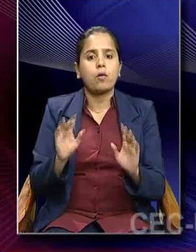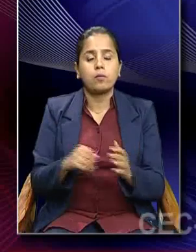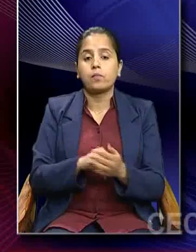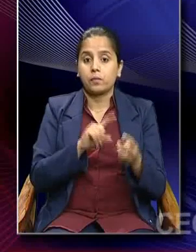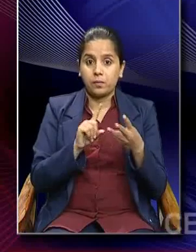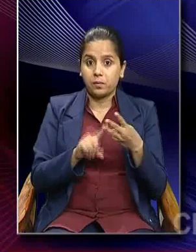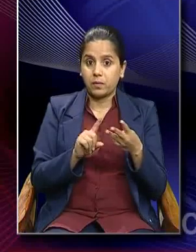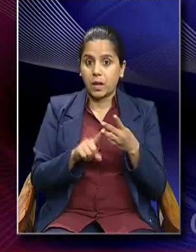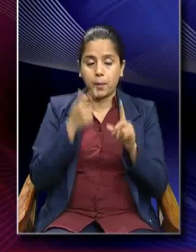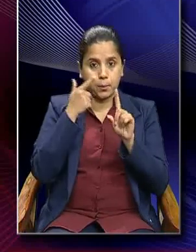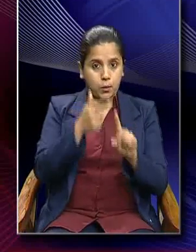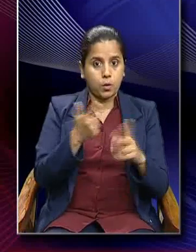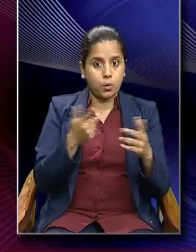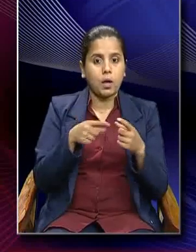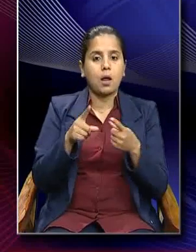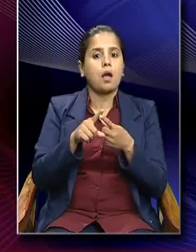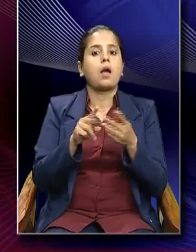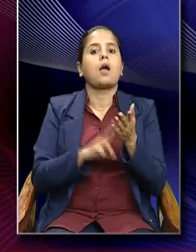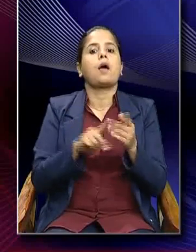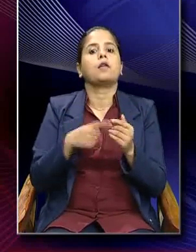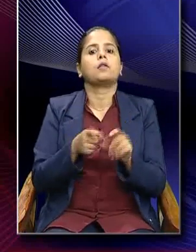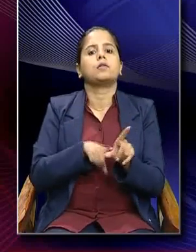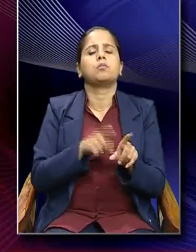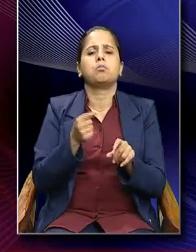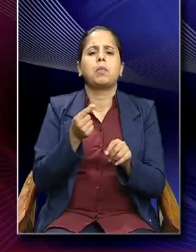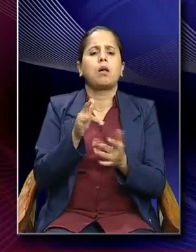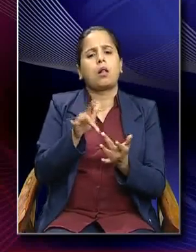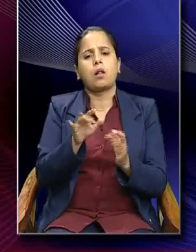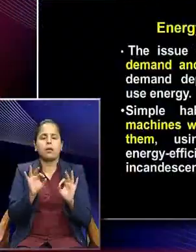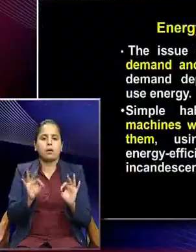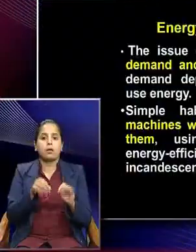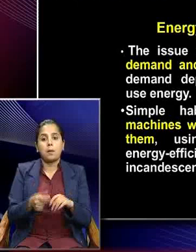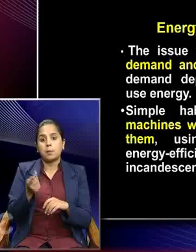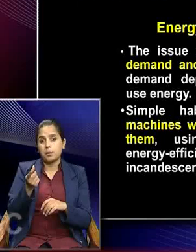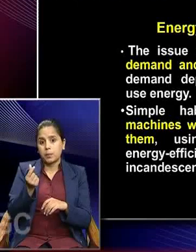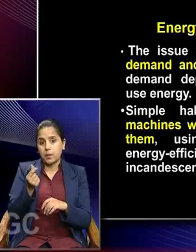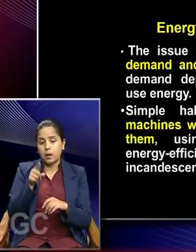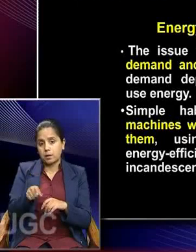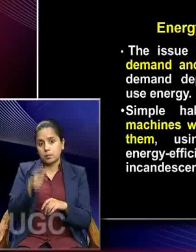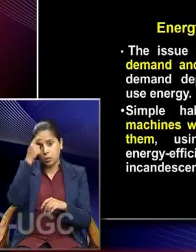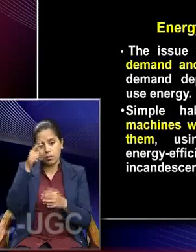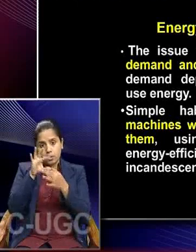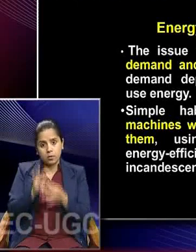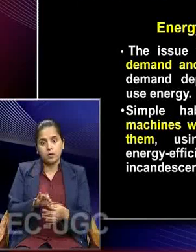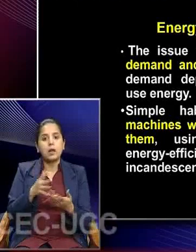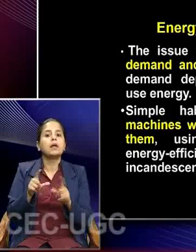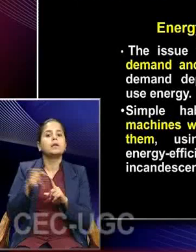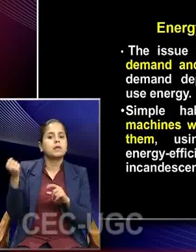third aspect is energy affordability. The issue of pricing depends on the demand and supply.